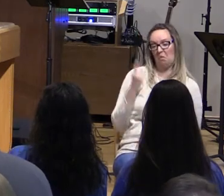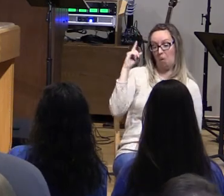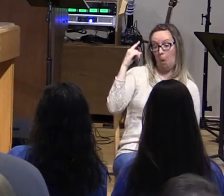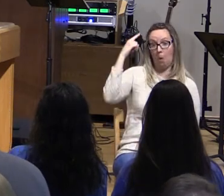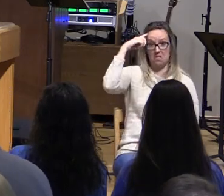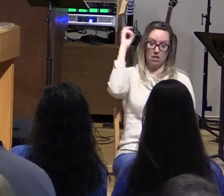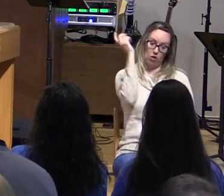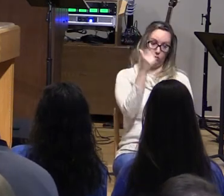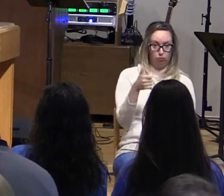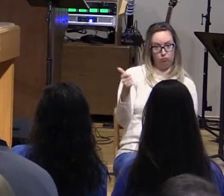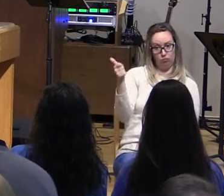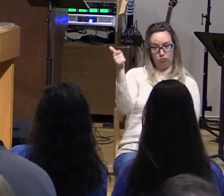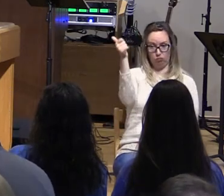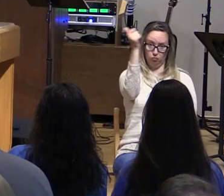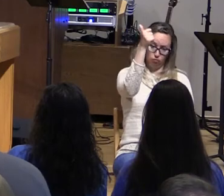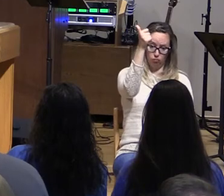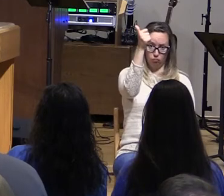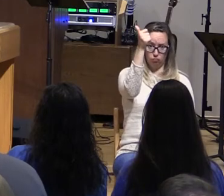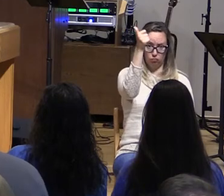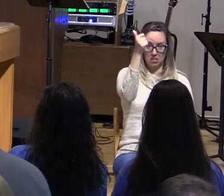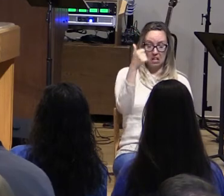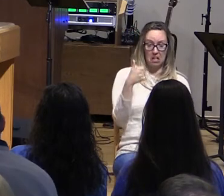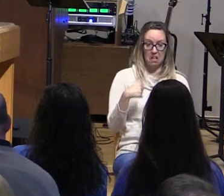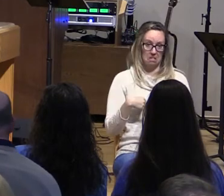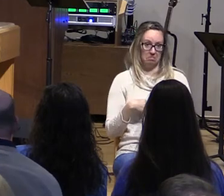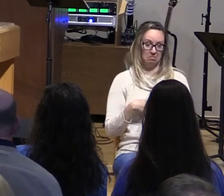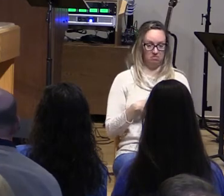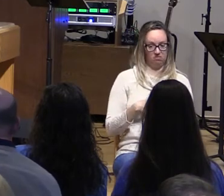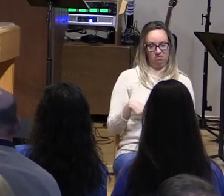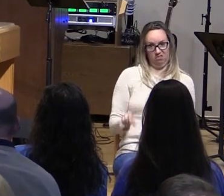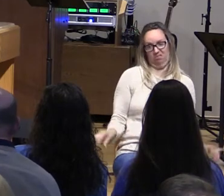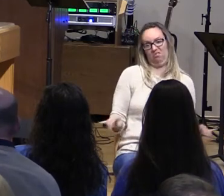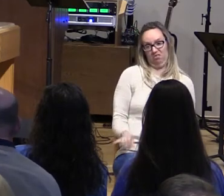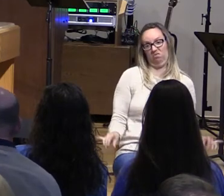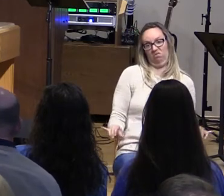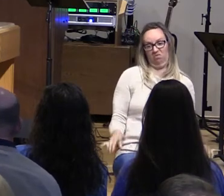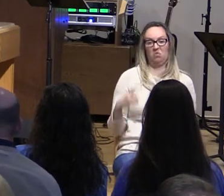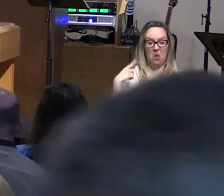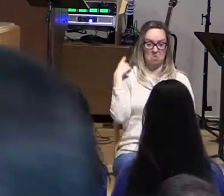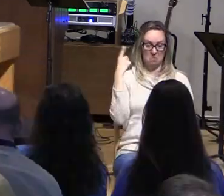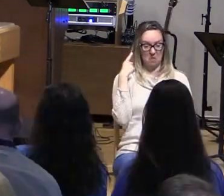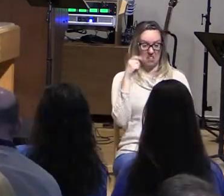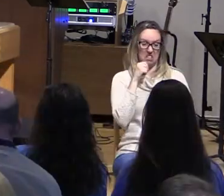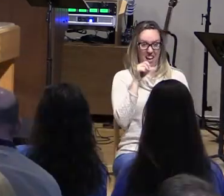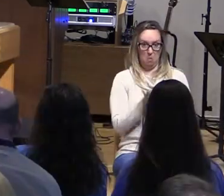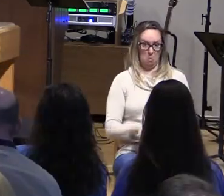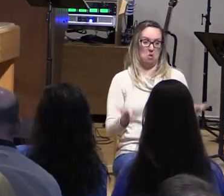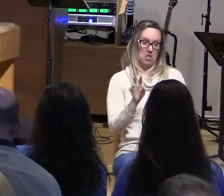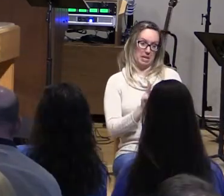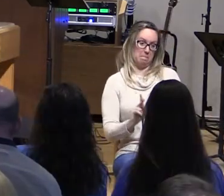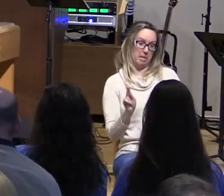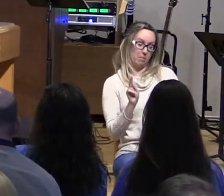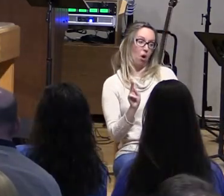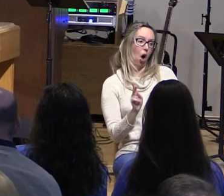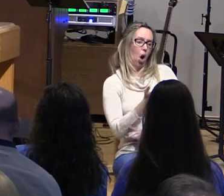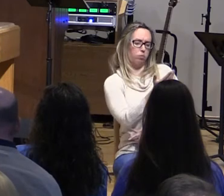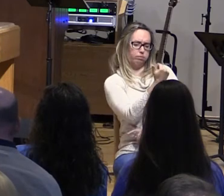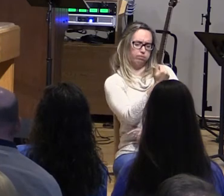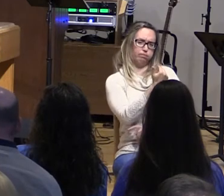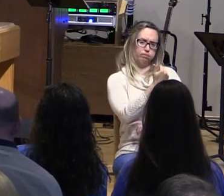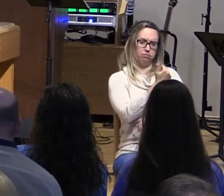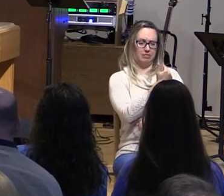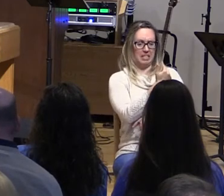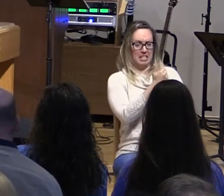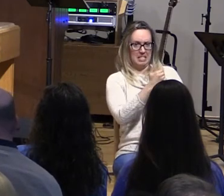that he can bring this ragtag muffin of these crazy, unworthy people to follow him around